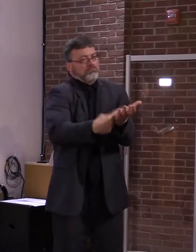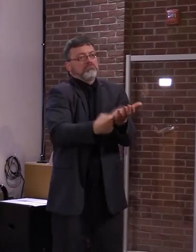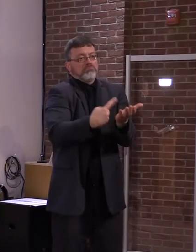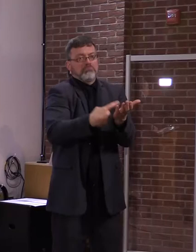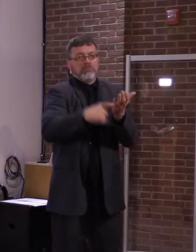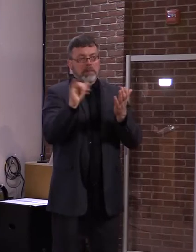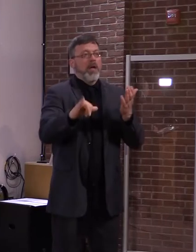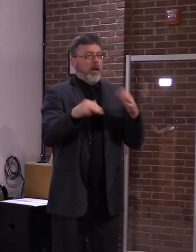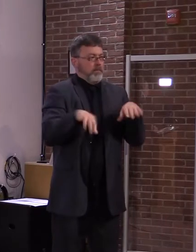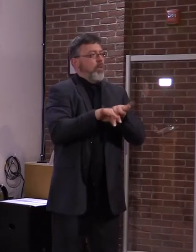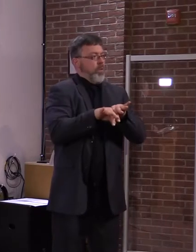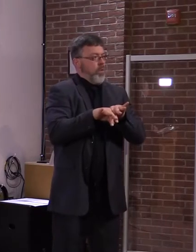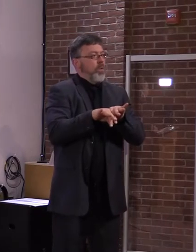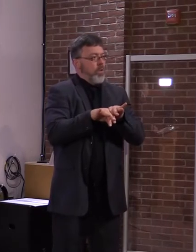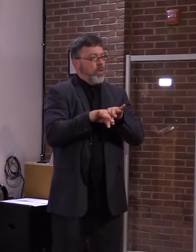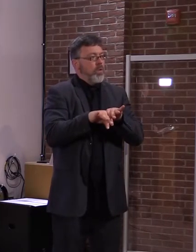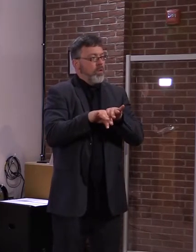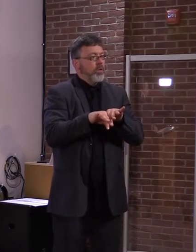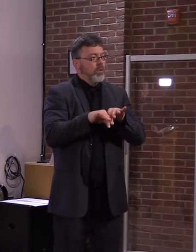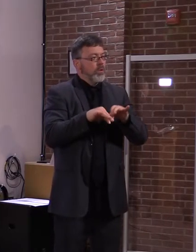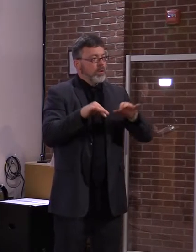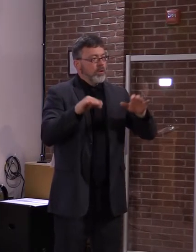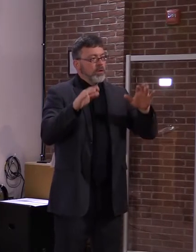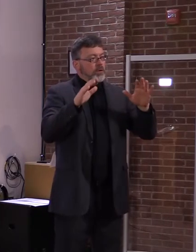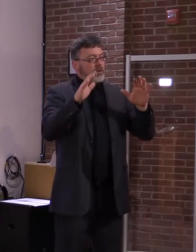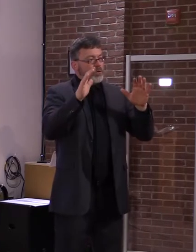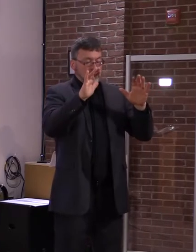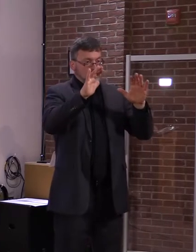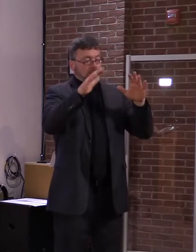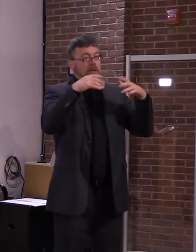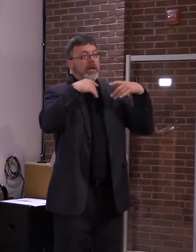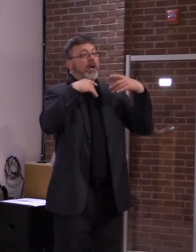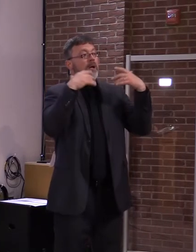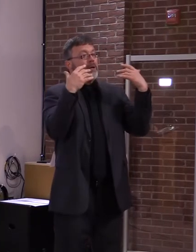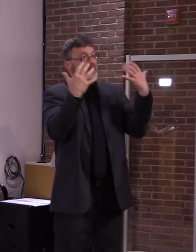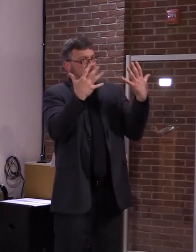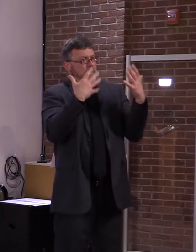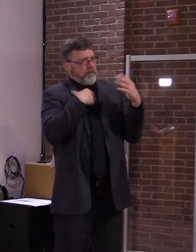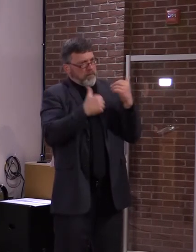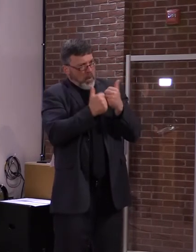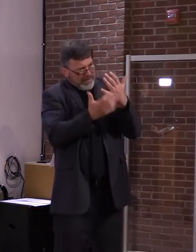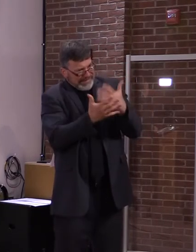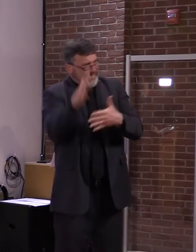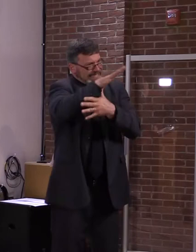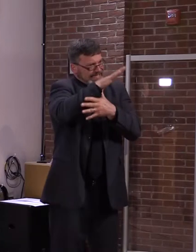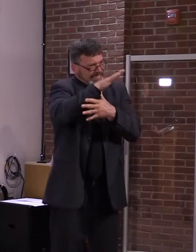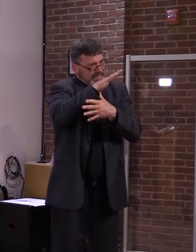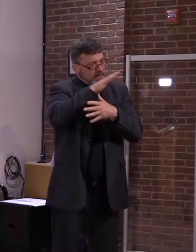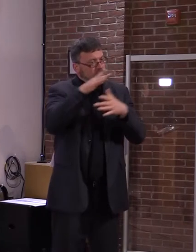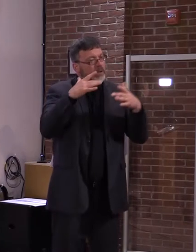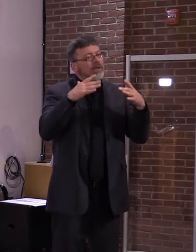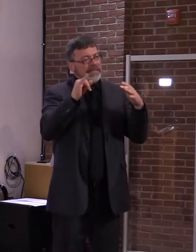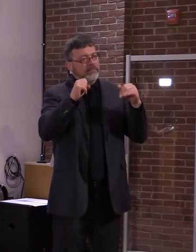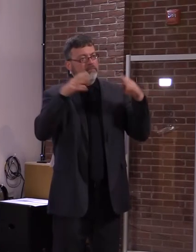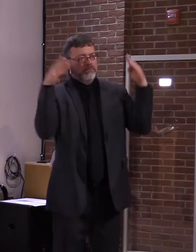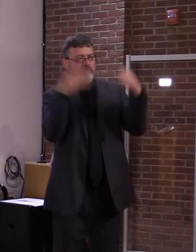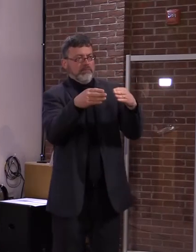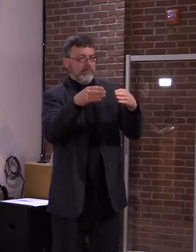be on restoring in person so we can begin to address the recovery. And then secondly, anything we do in remote learning, which I'll say